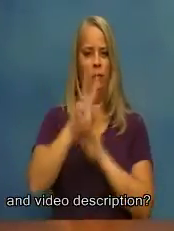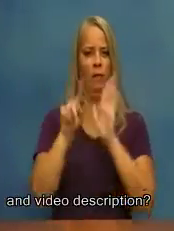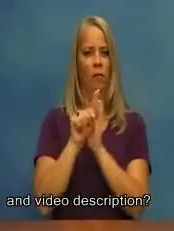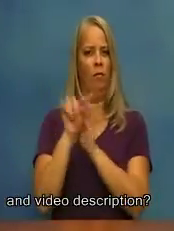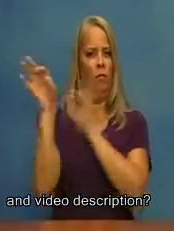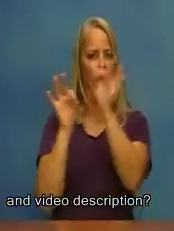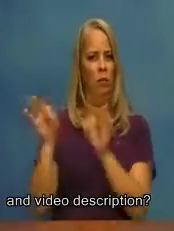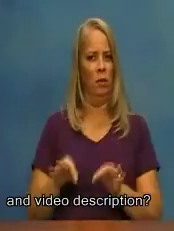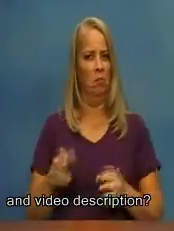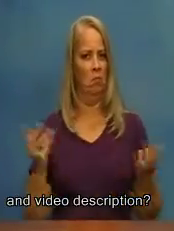And video description.